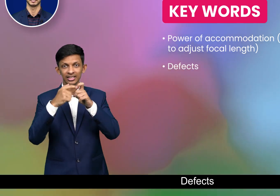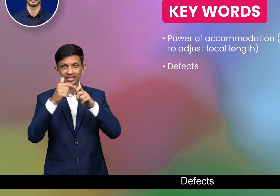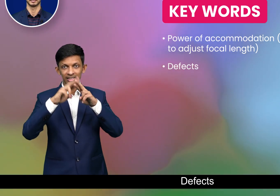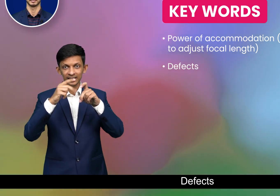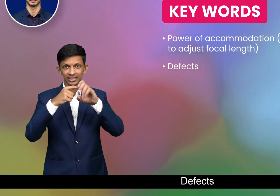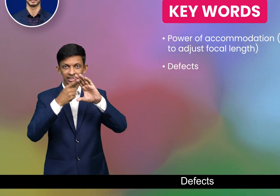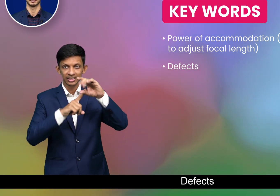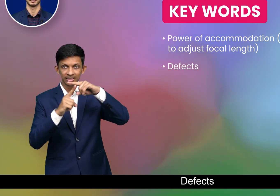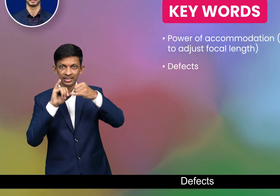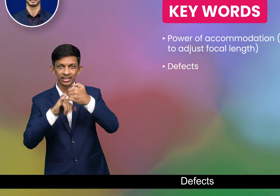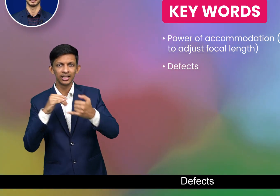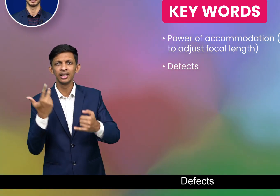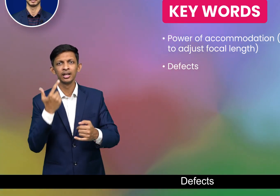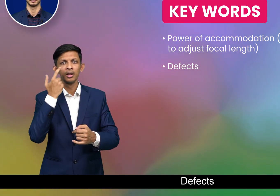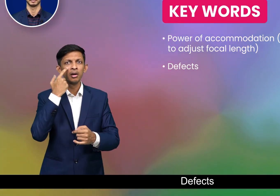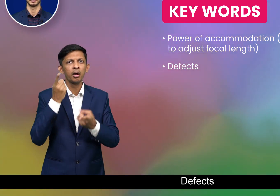Defects: